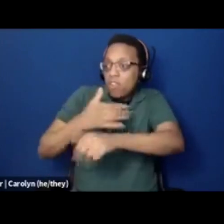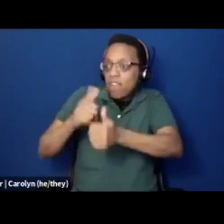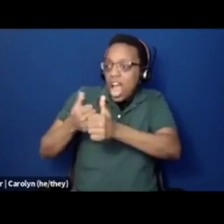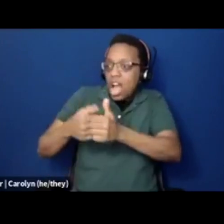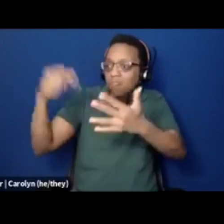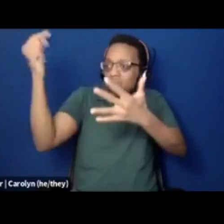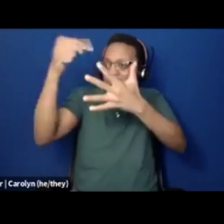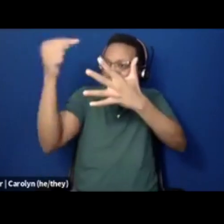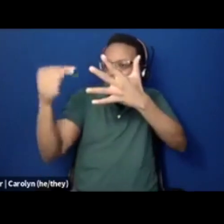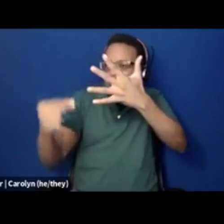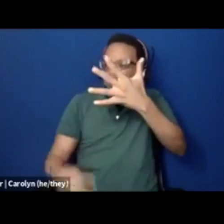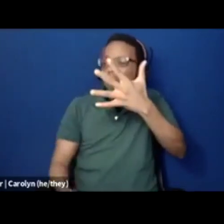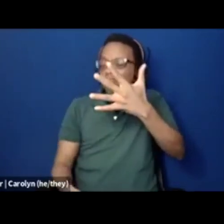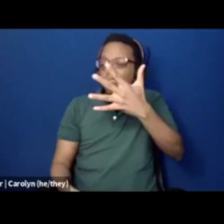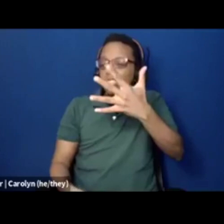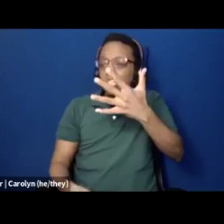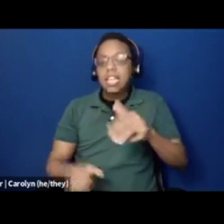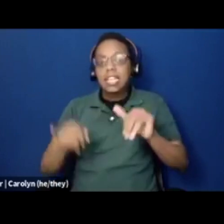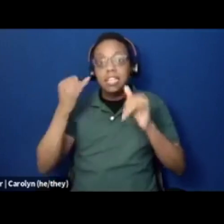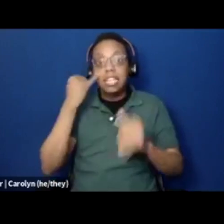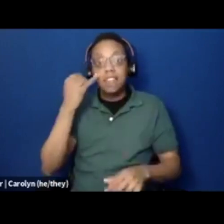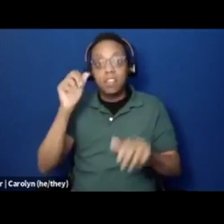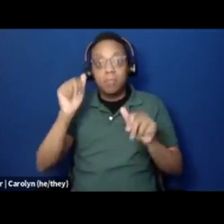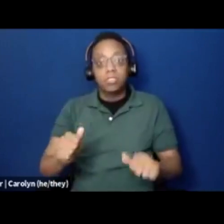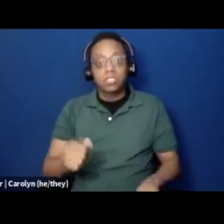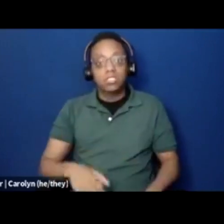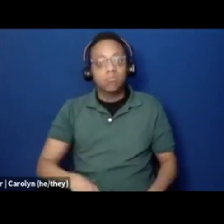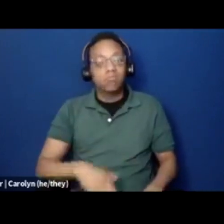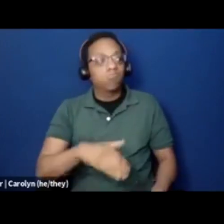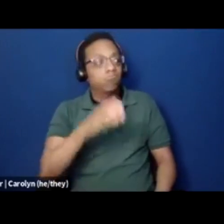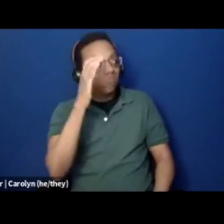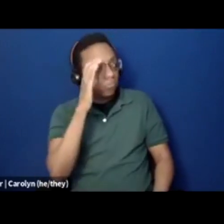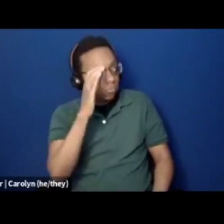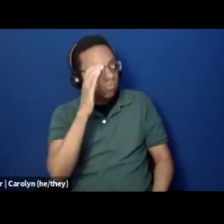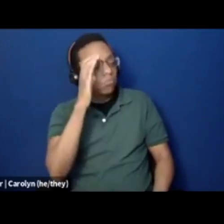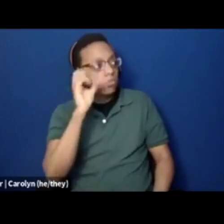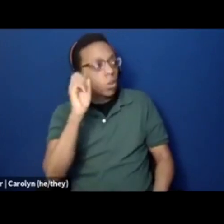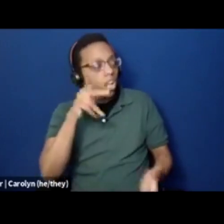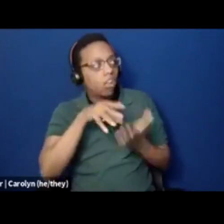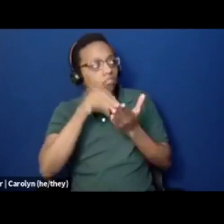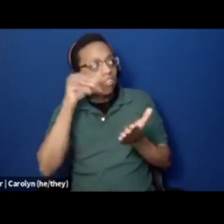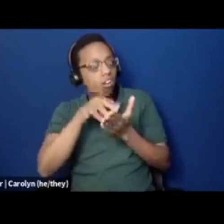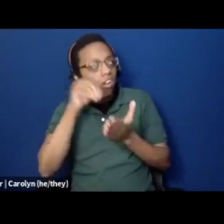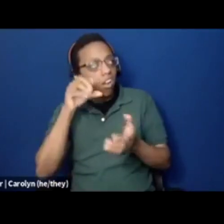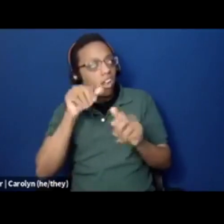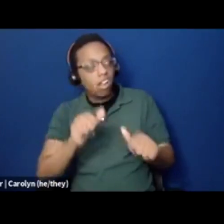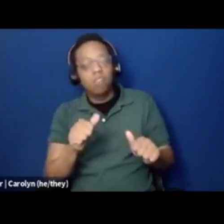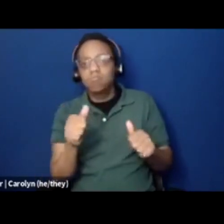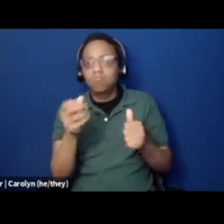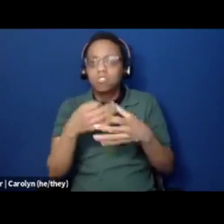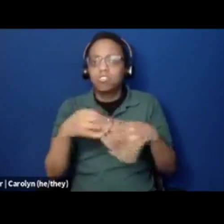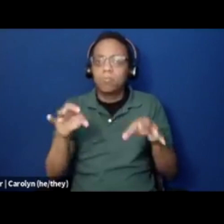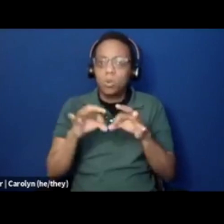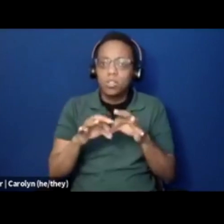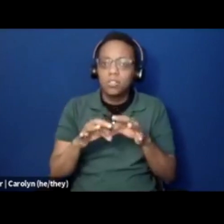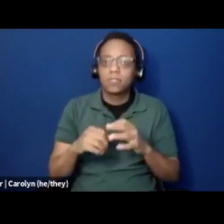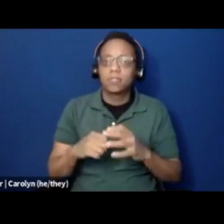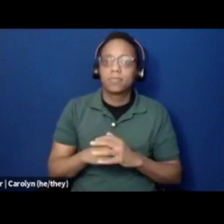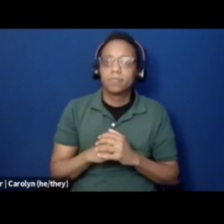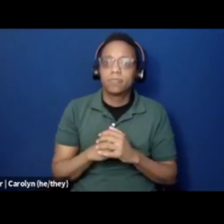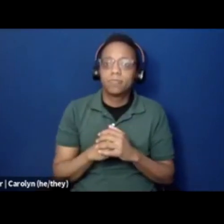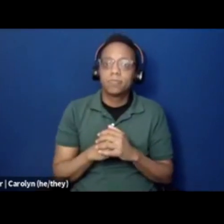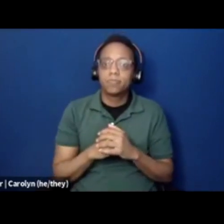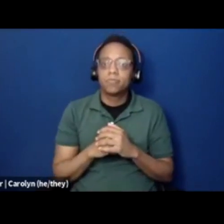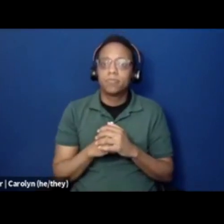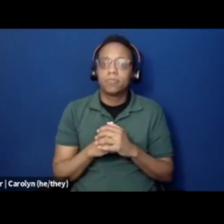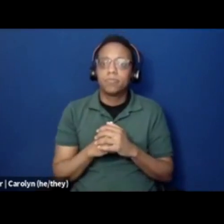that space and learn from that, no matter how we need to address how we are feeling to said comrade, they should be